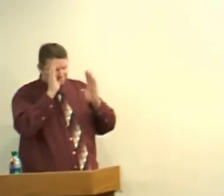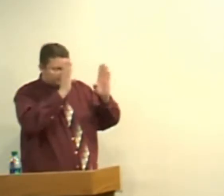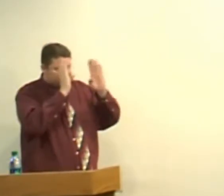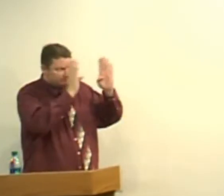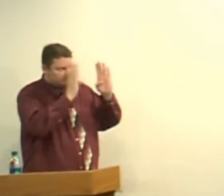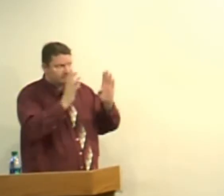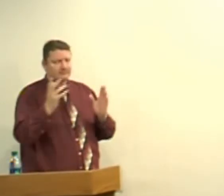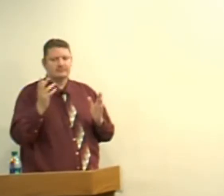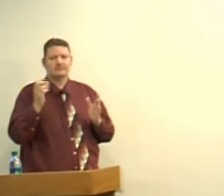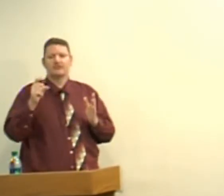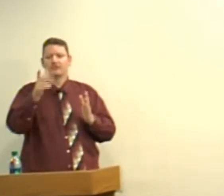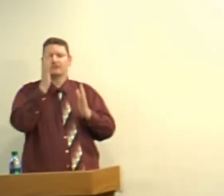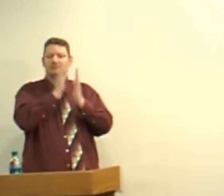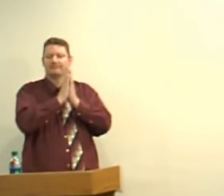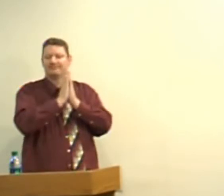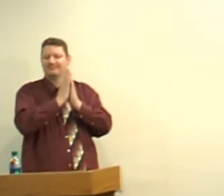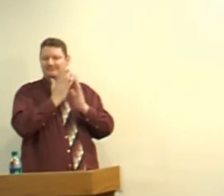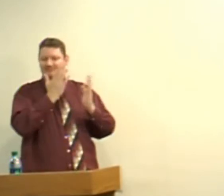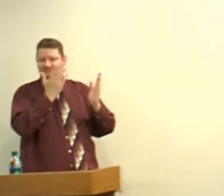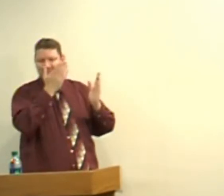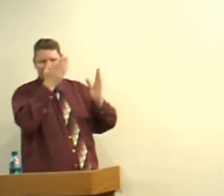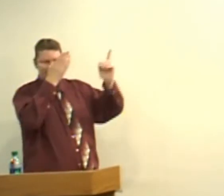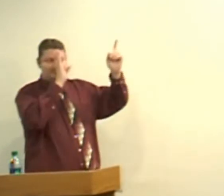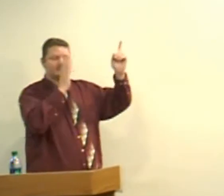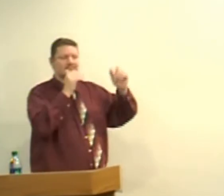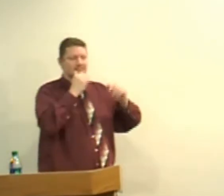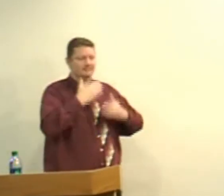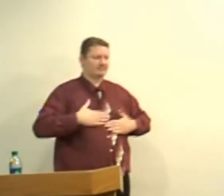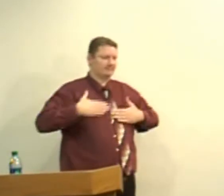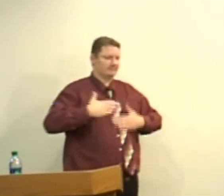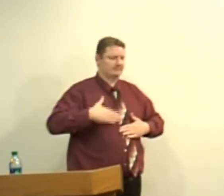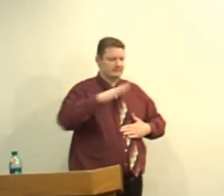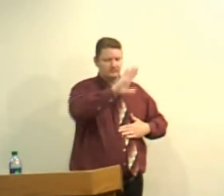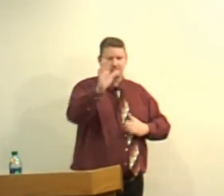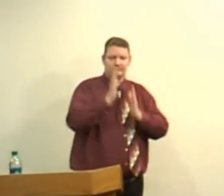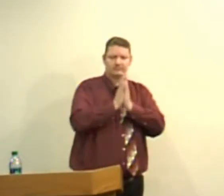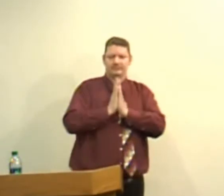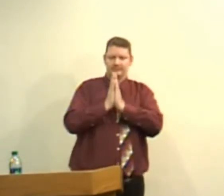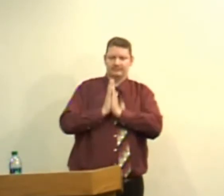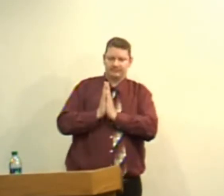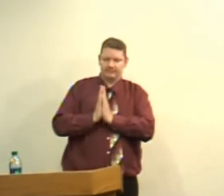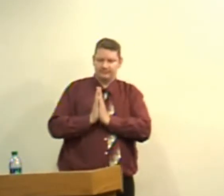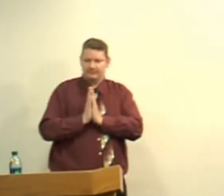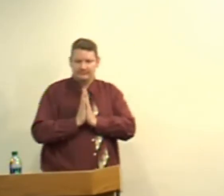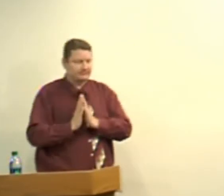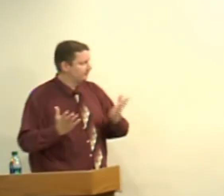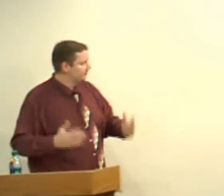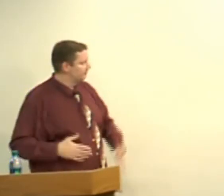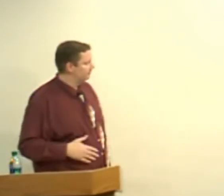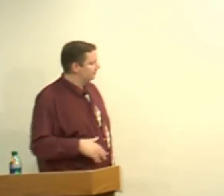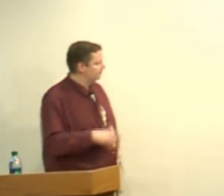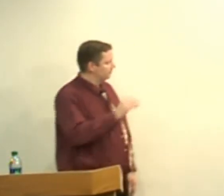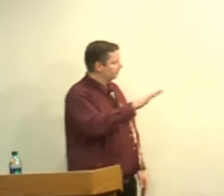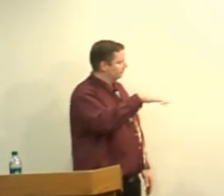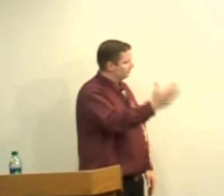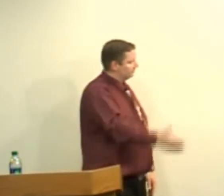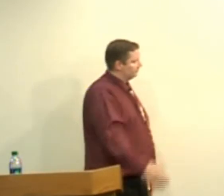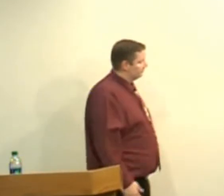to God. So we need to look to Him. To focus on Him in prayer. And God is pleased with this. He is pleased with our